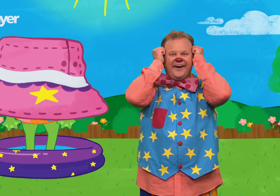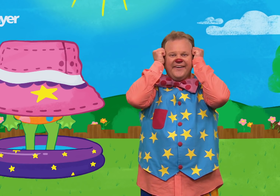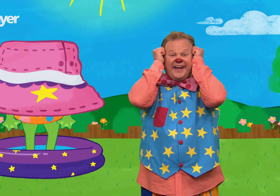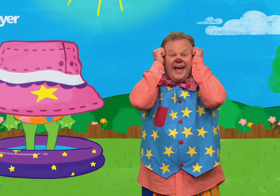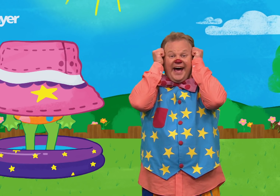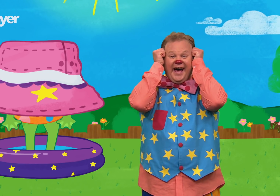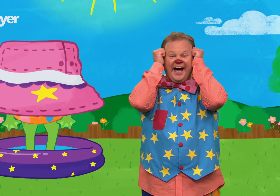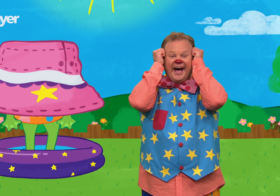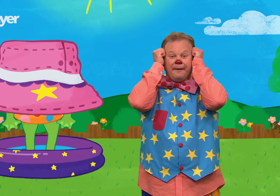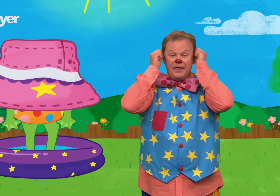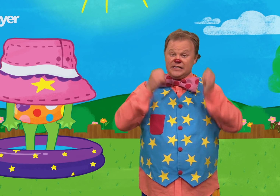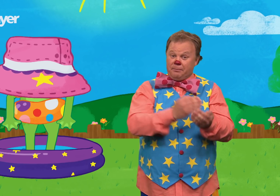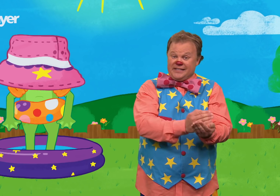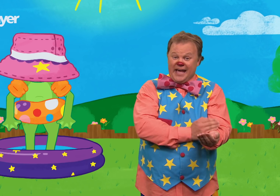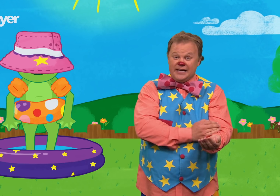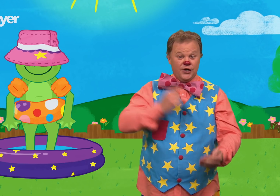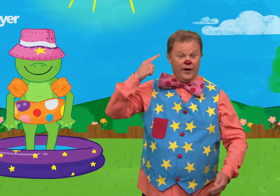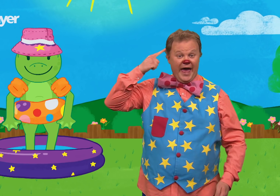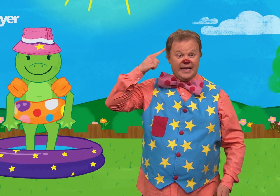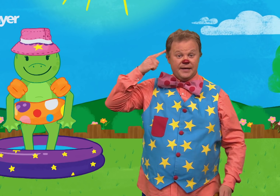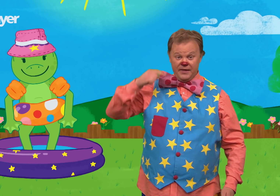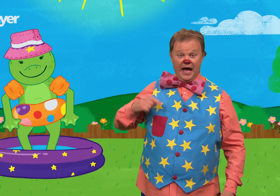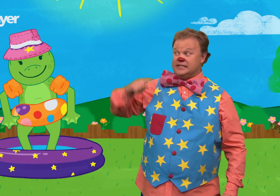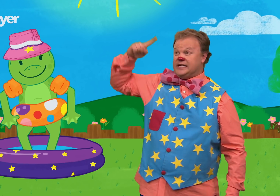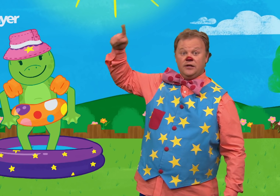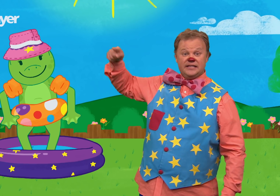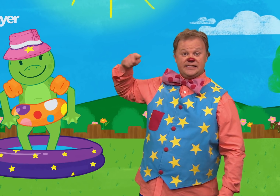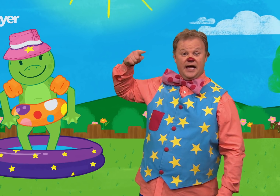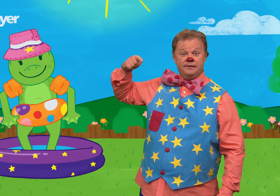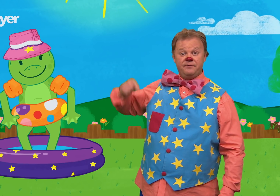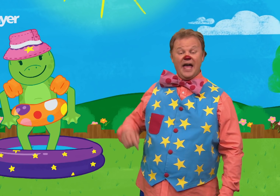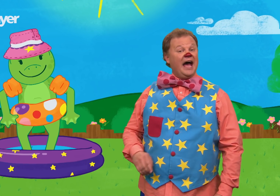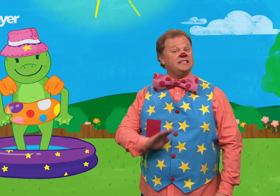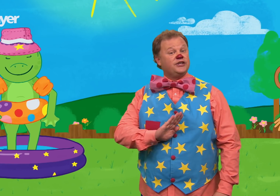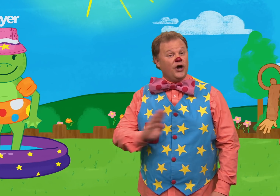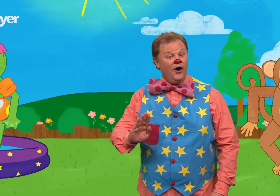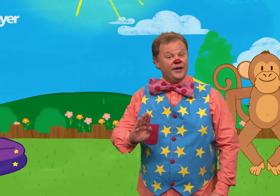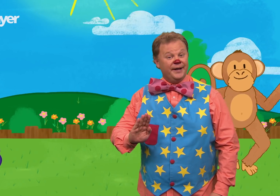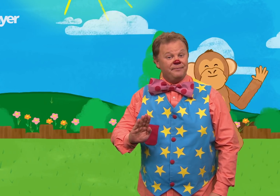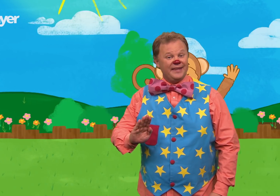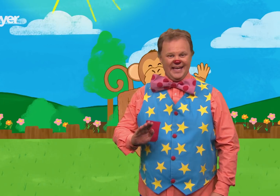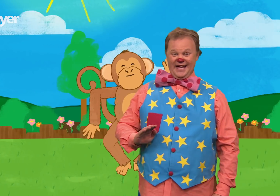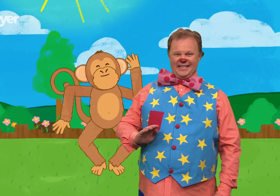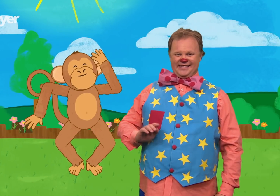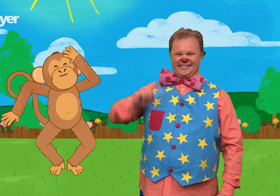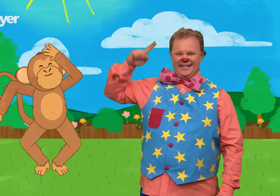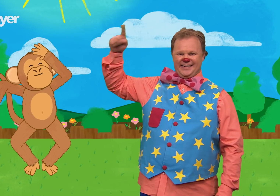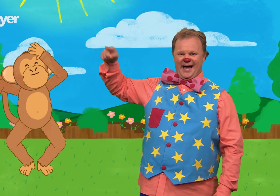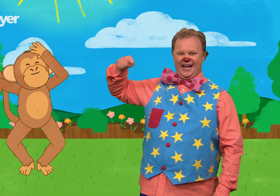on to protect your head until the sun has gone. Sunshine